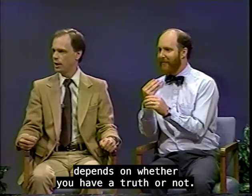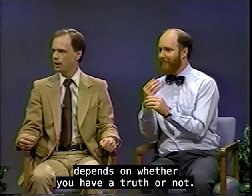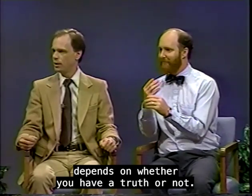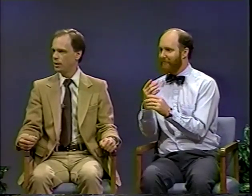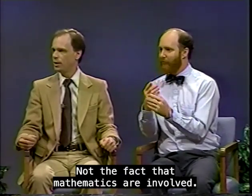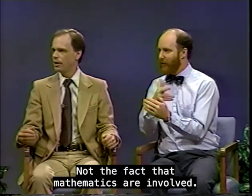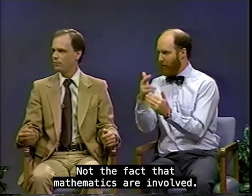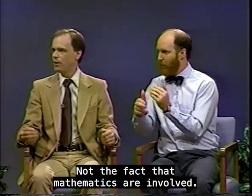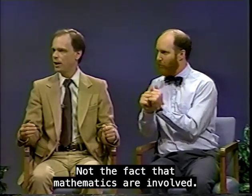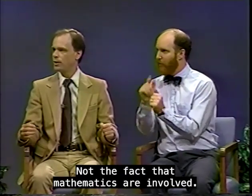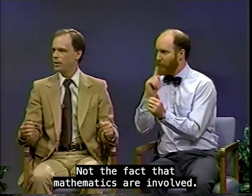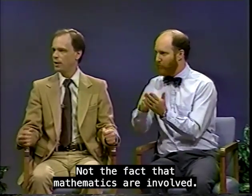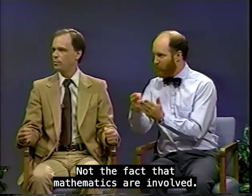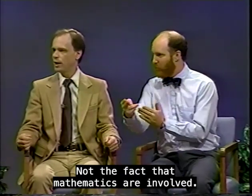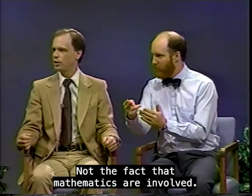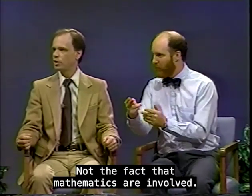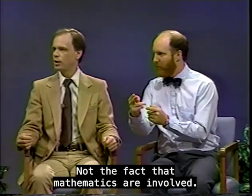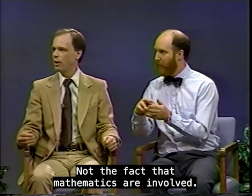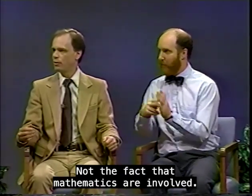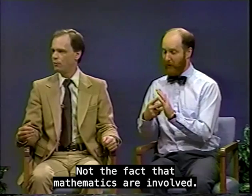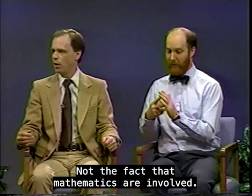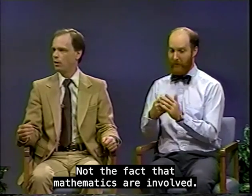truth or not the fact that mathematics are involved.